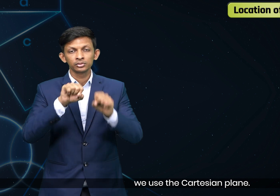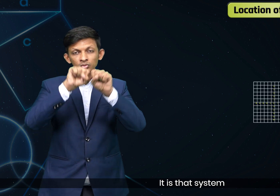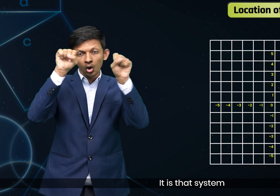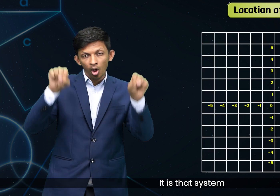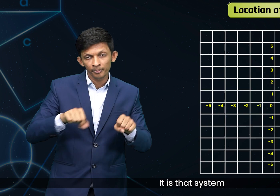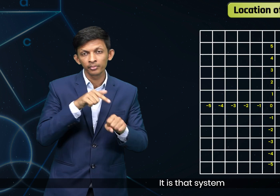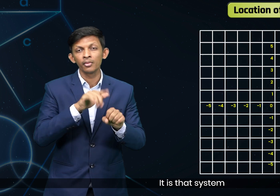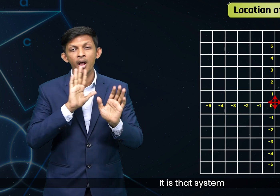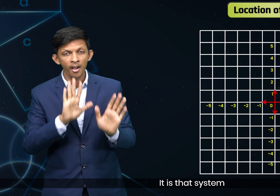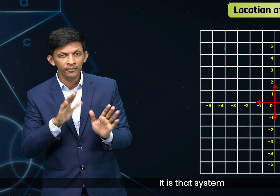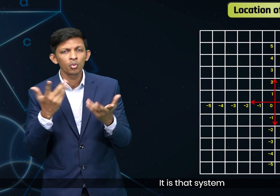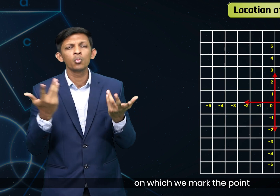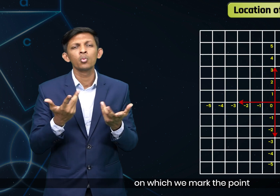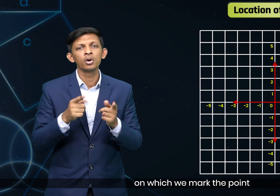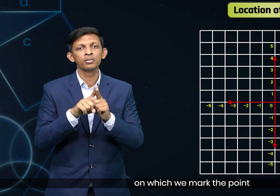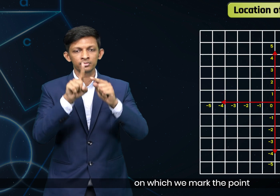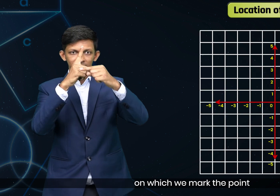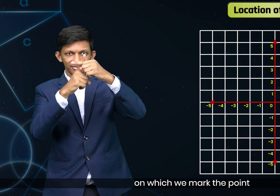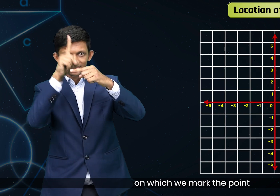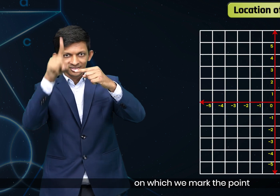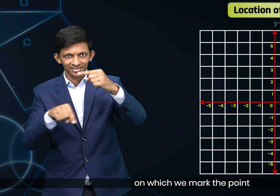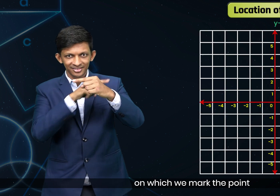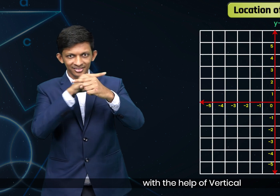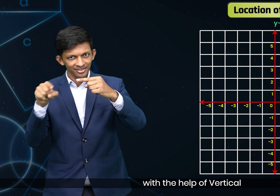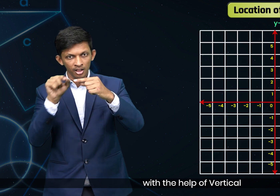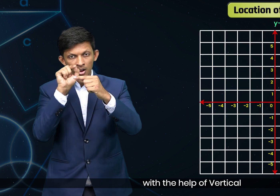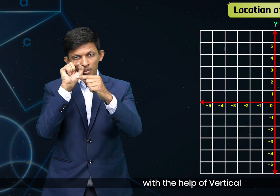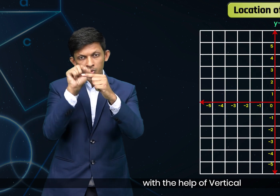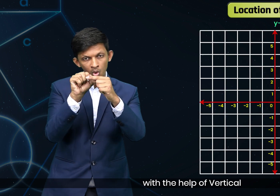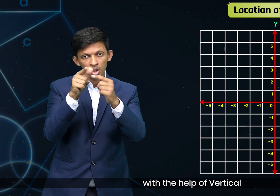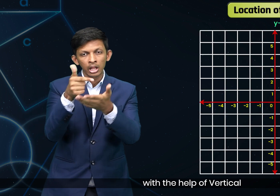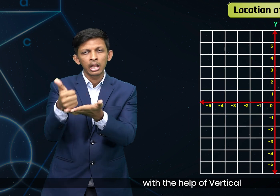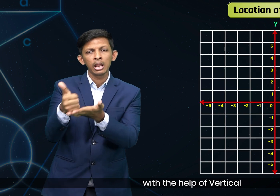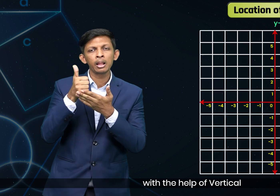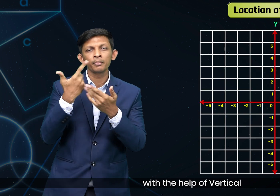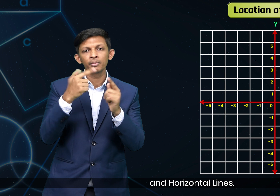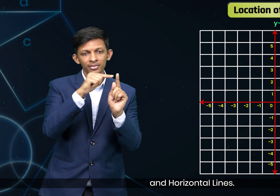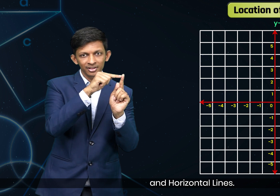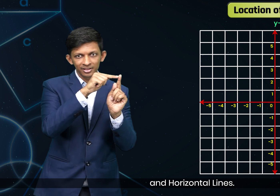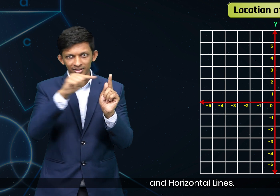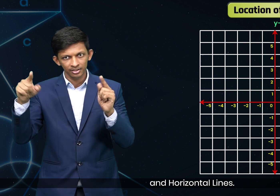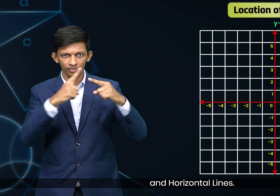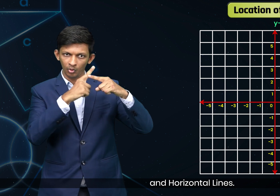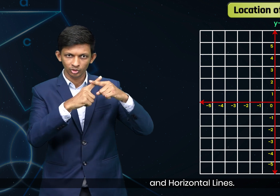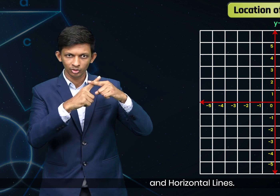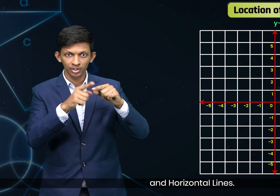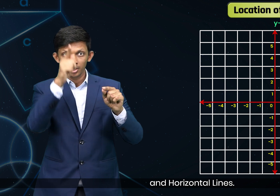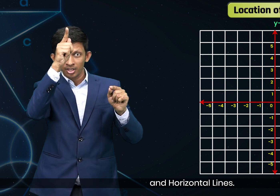It is that system on which we mark the points with the help of vertical and horizontal lines.